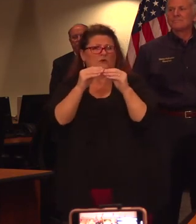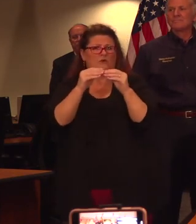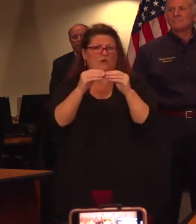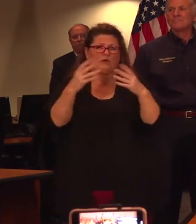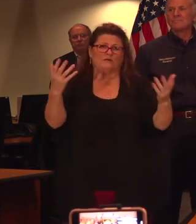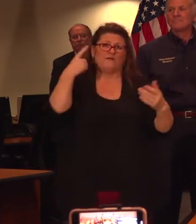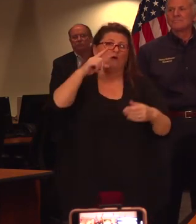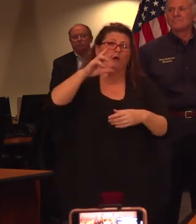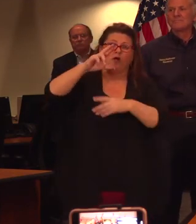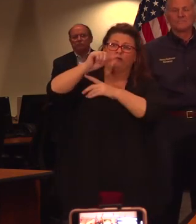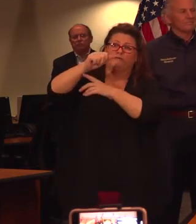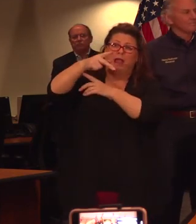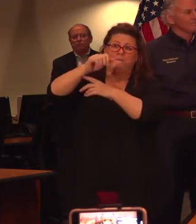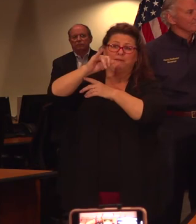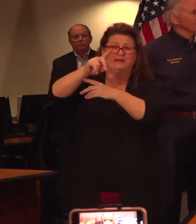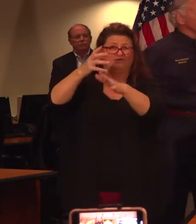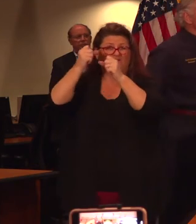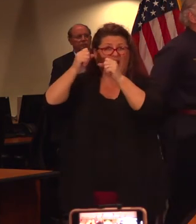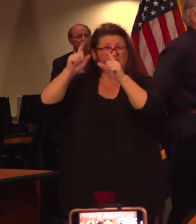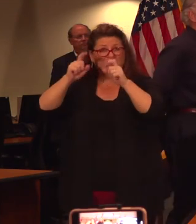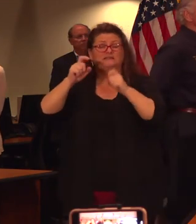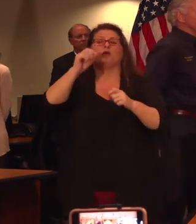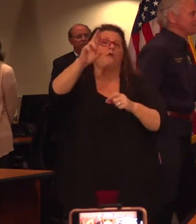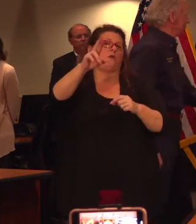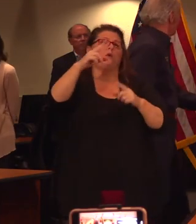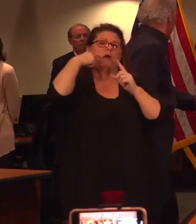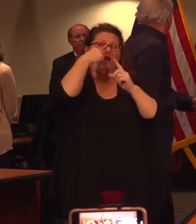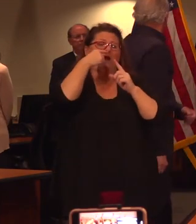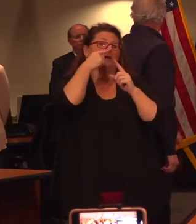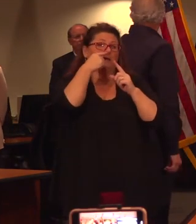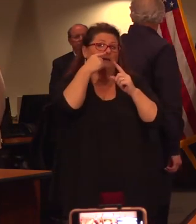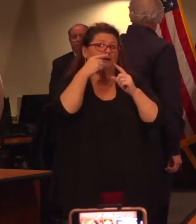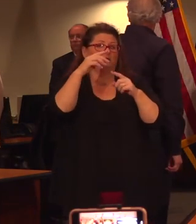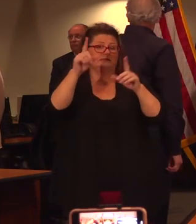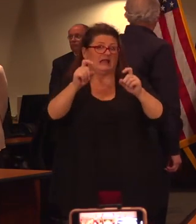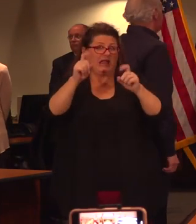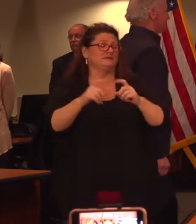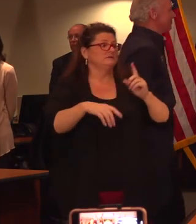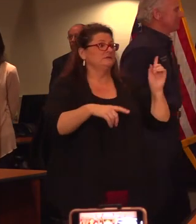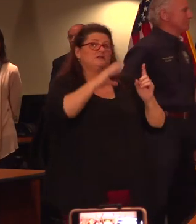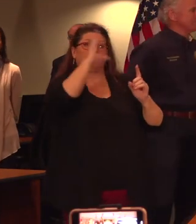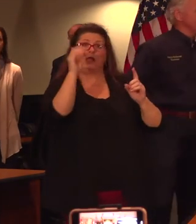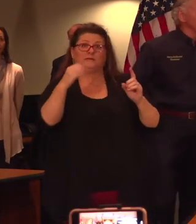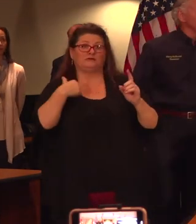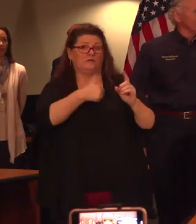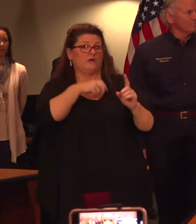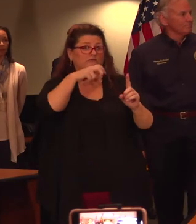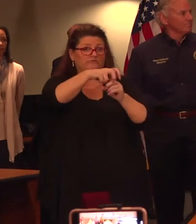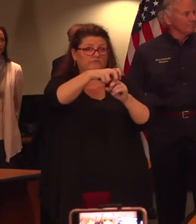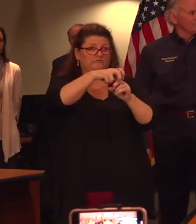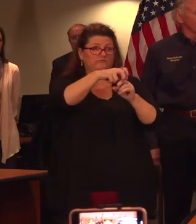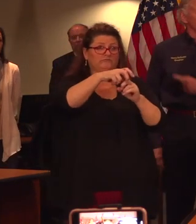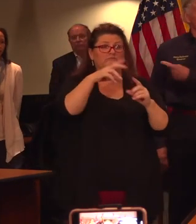testing or rapid testing in our state? All I can tell you is the companies that we're talking to are looking for the protocols that will come